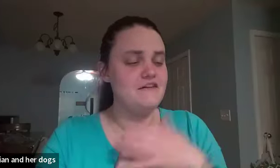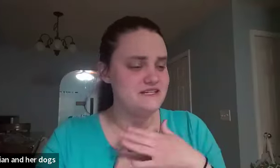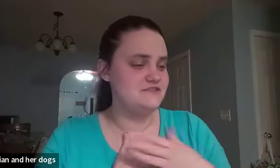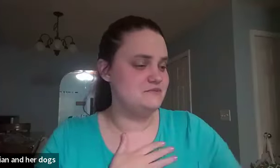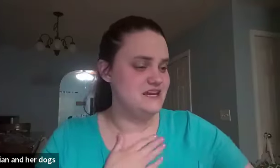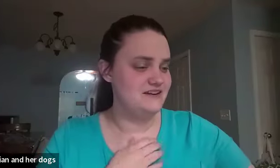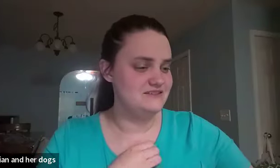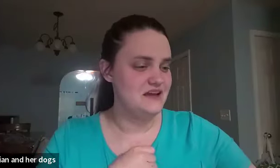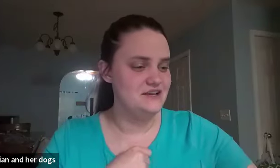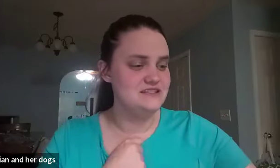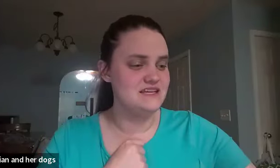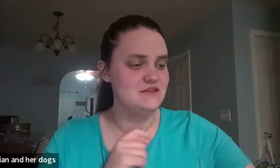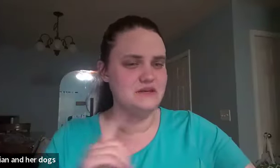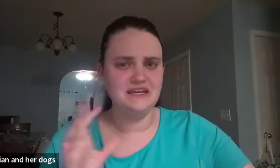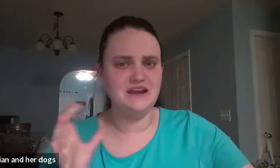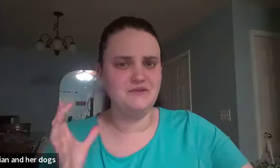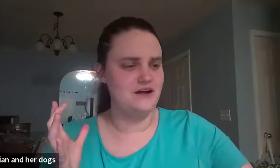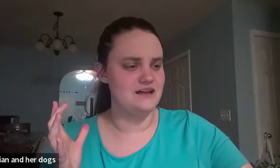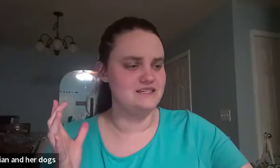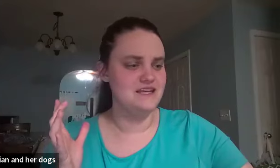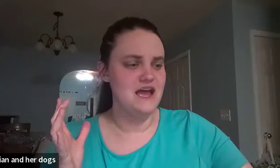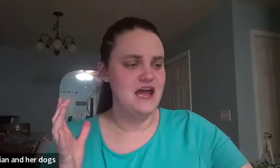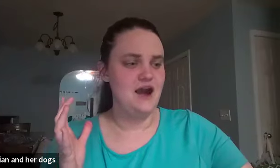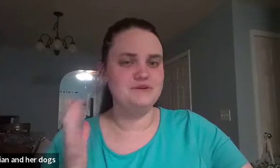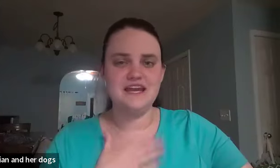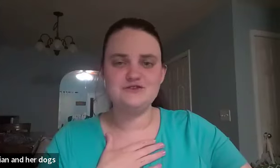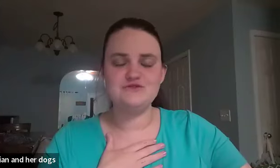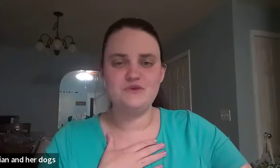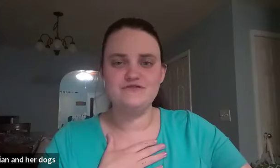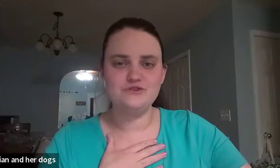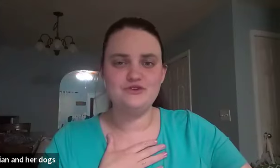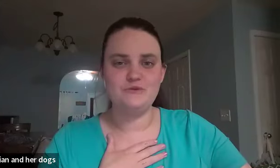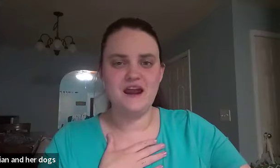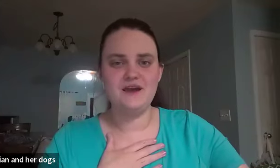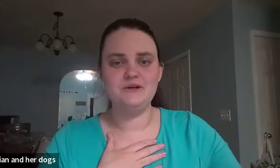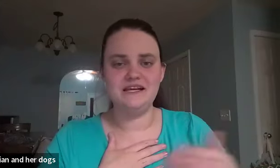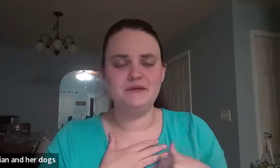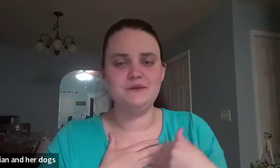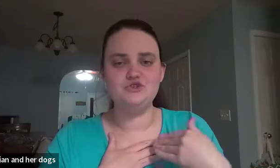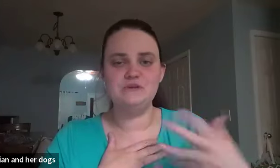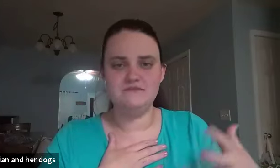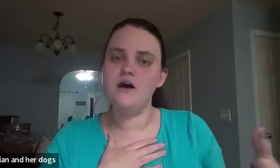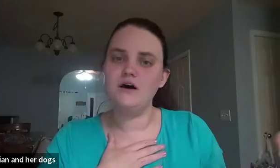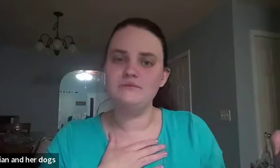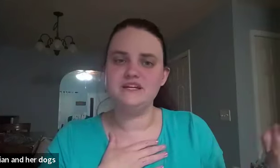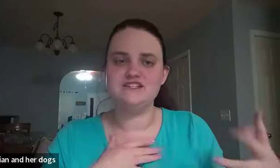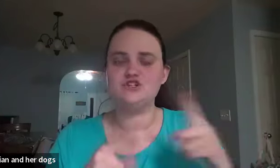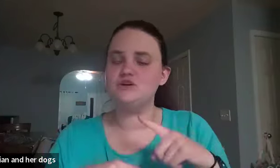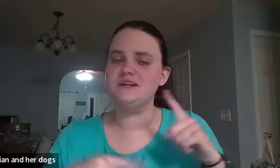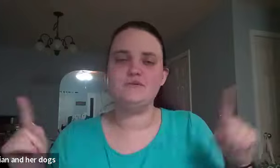love myself some potatoes. I used to say in the beginning of our classes how potatoes were the one food group that I would like be able to live off on because there's so many